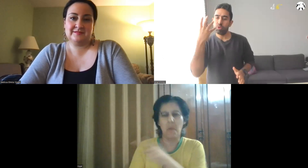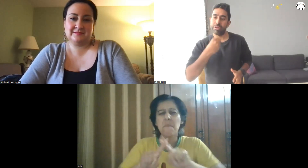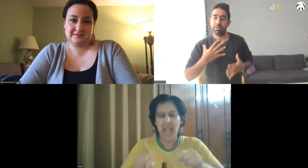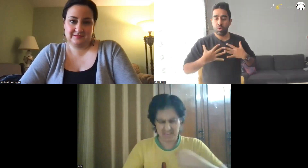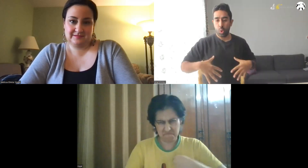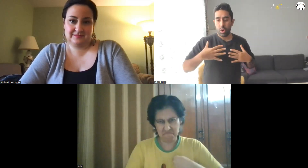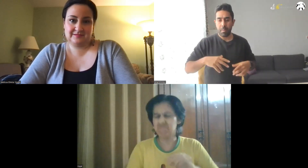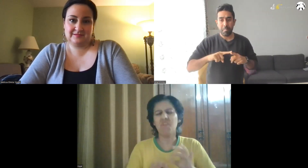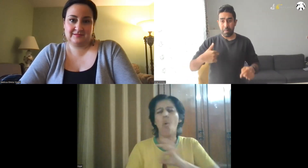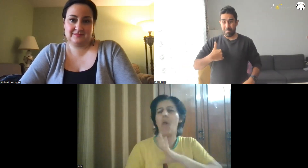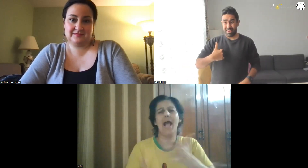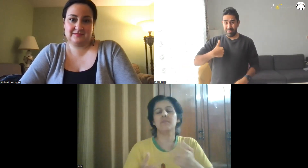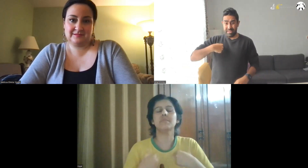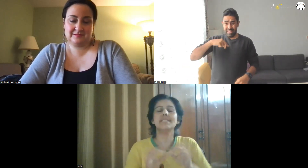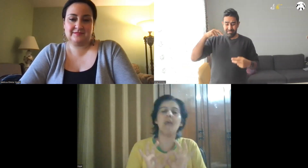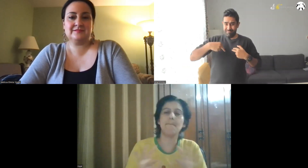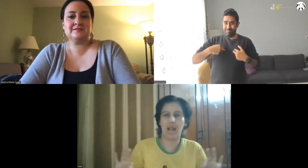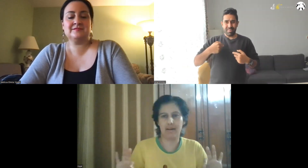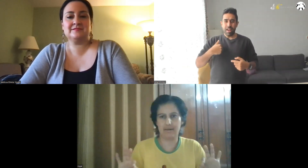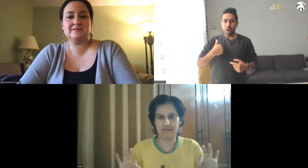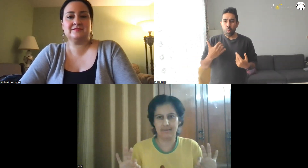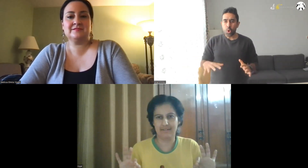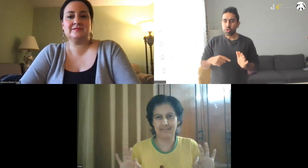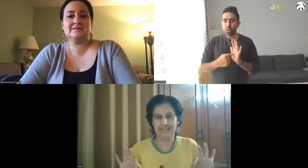body. So, they